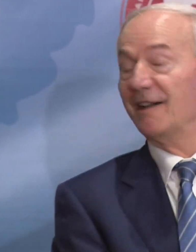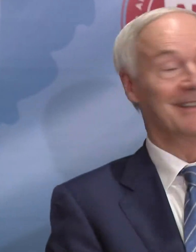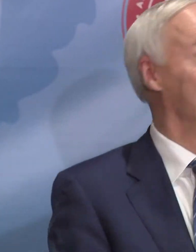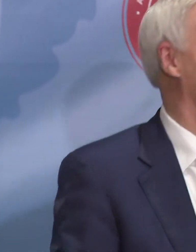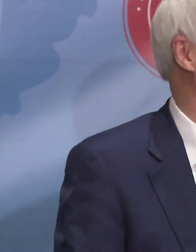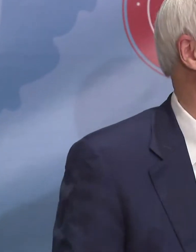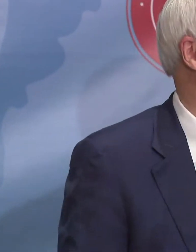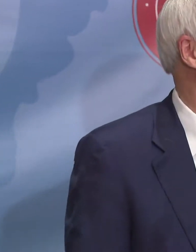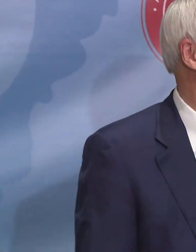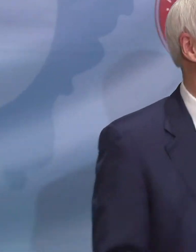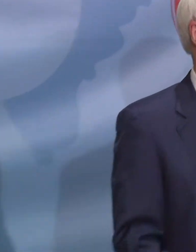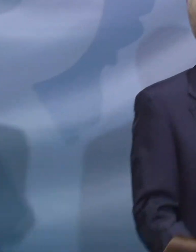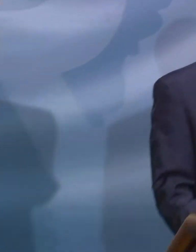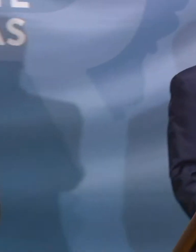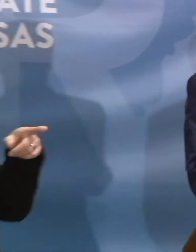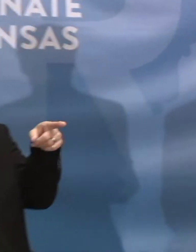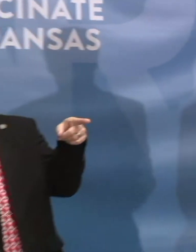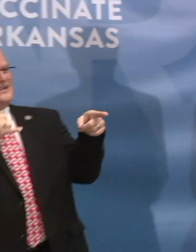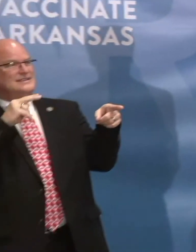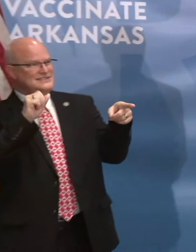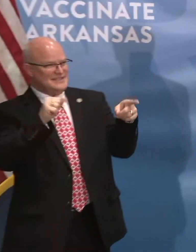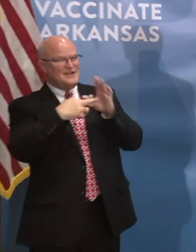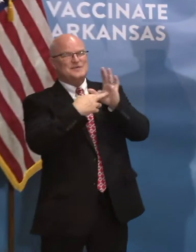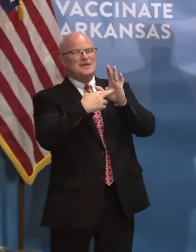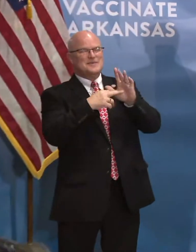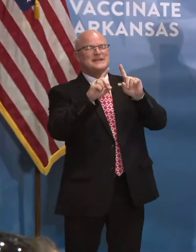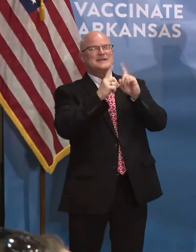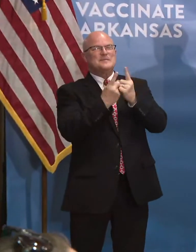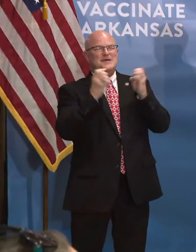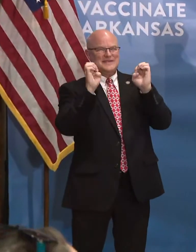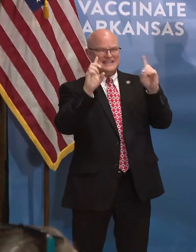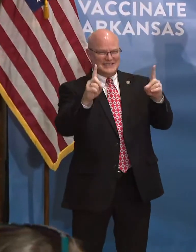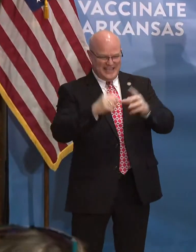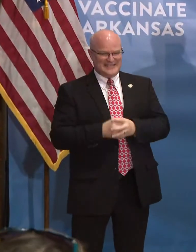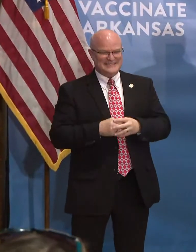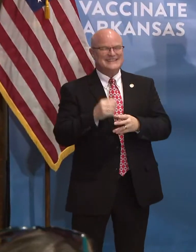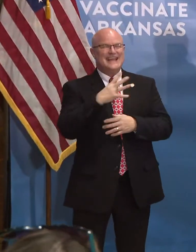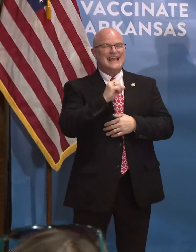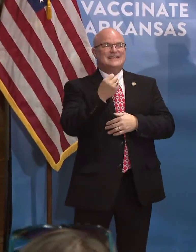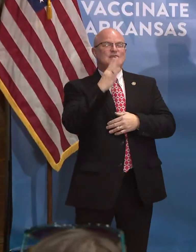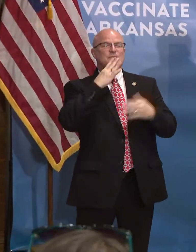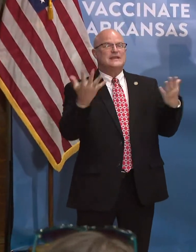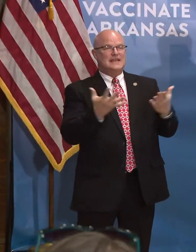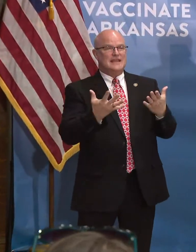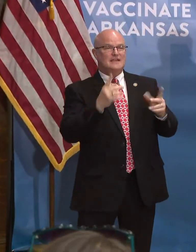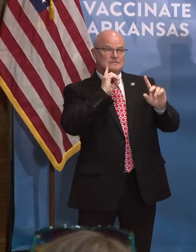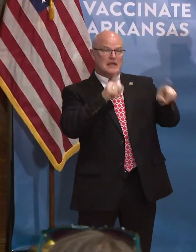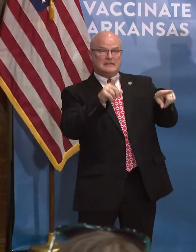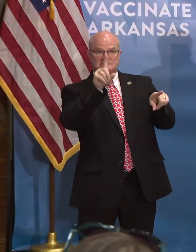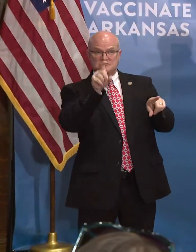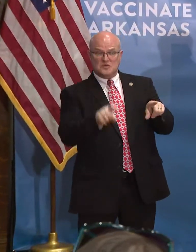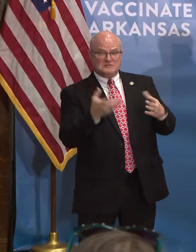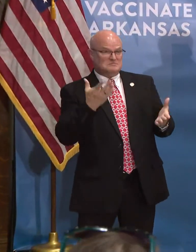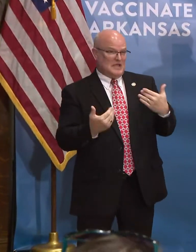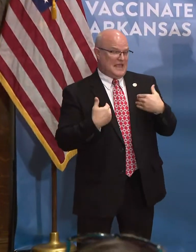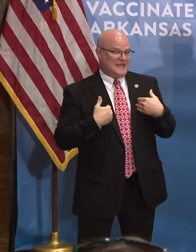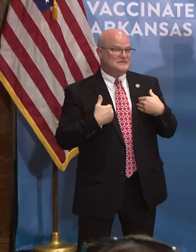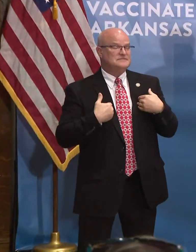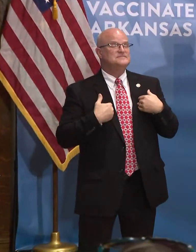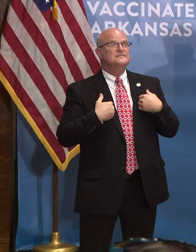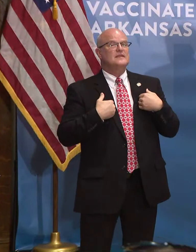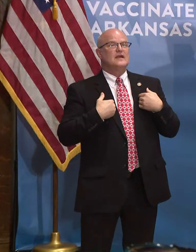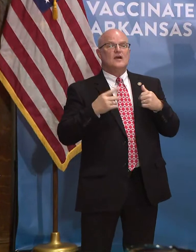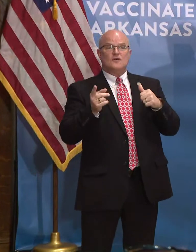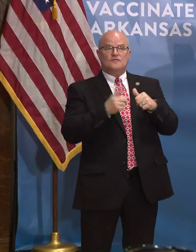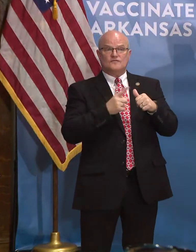joined by Gina, representing the Department of Education, and she'll be here for answering any questions.